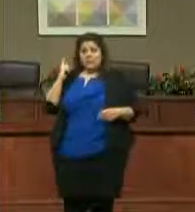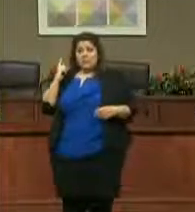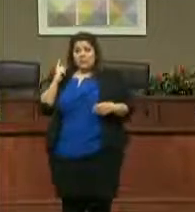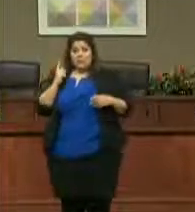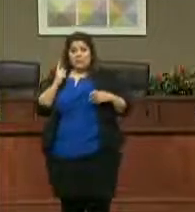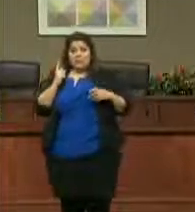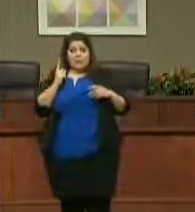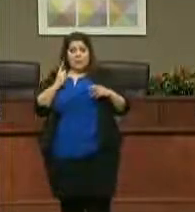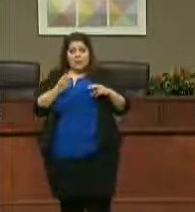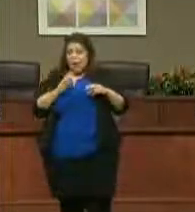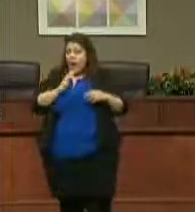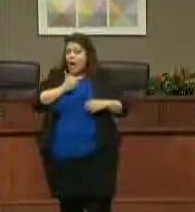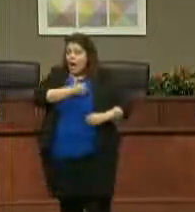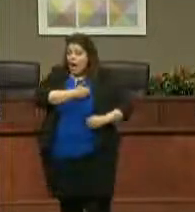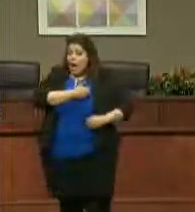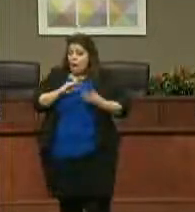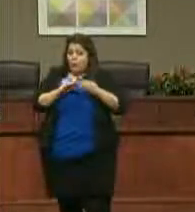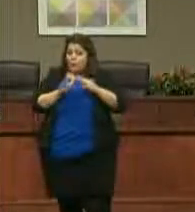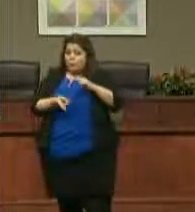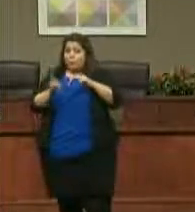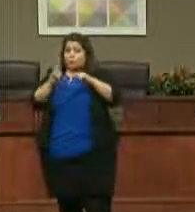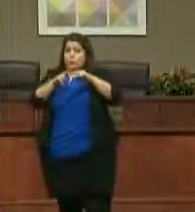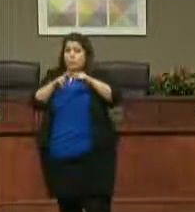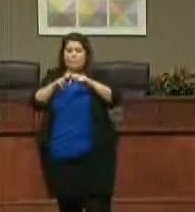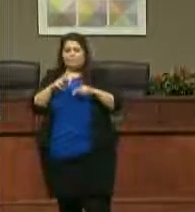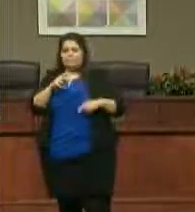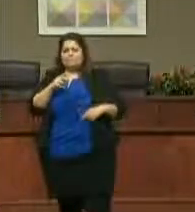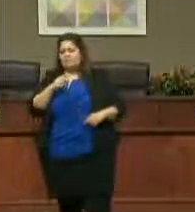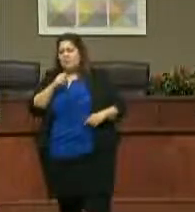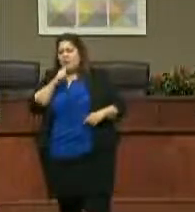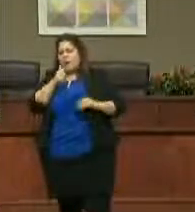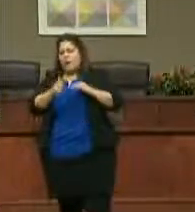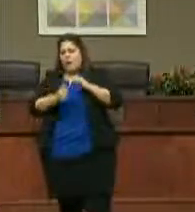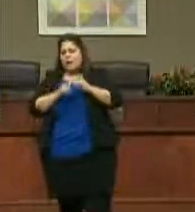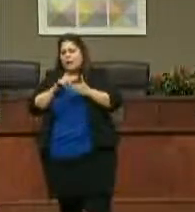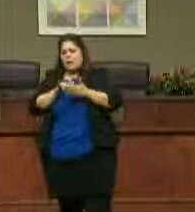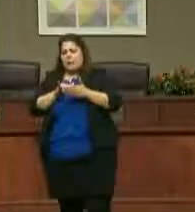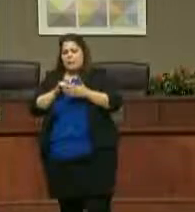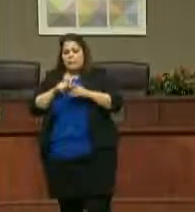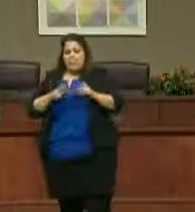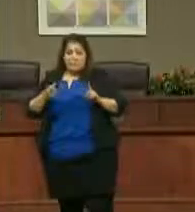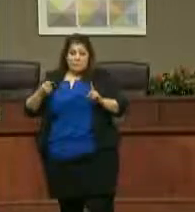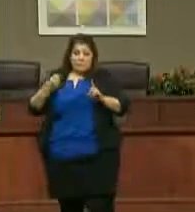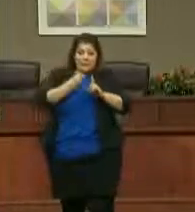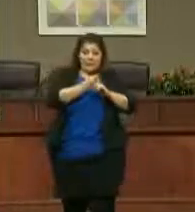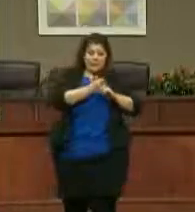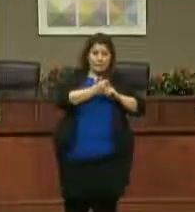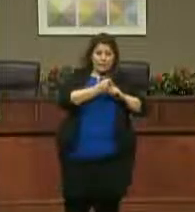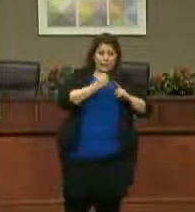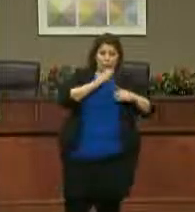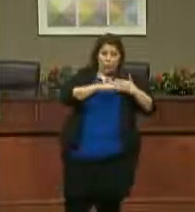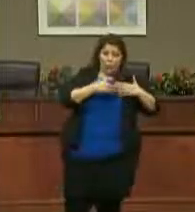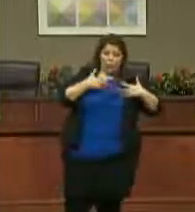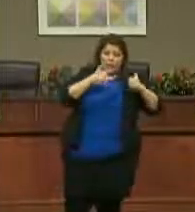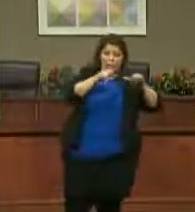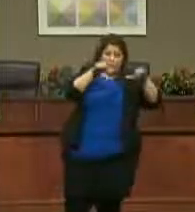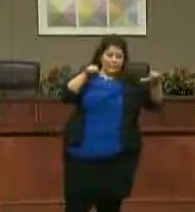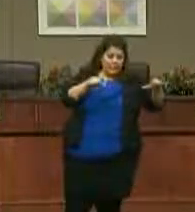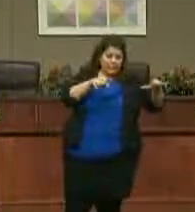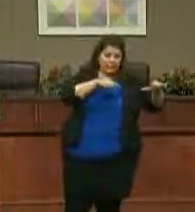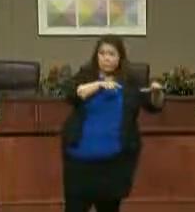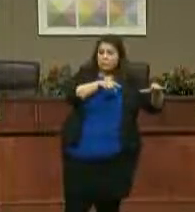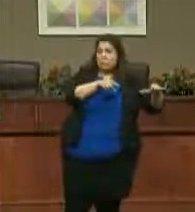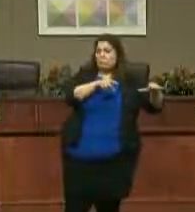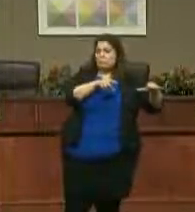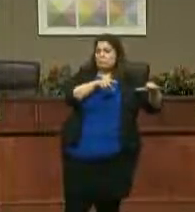that is significant, and there's no way to hide that, it has not impacted the health system in a way that it cannot perform. And we